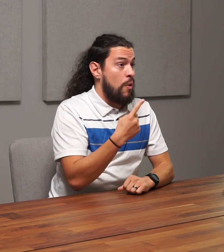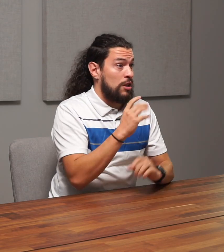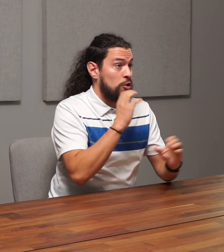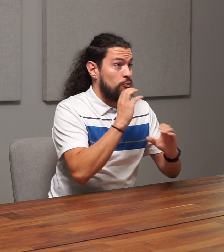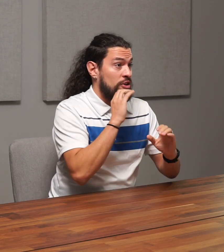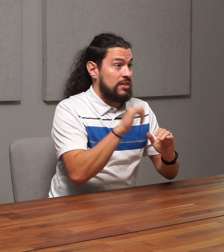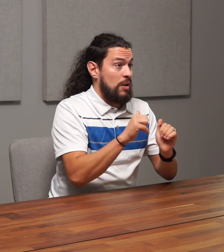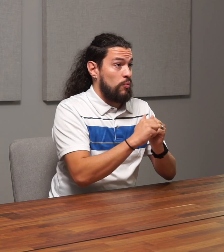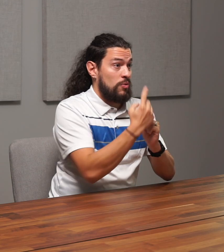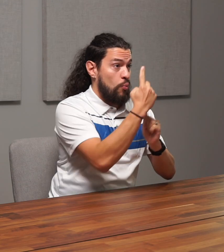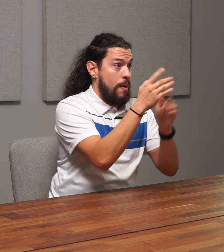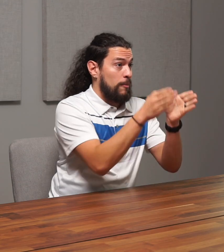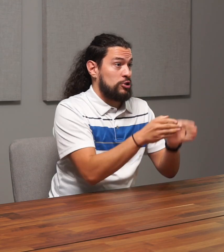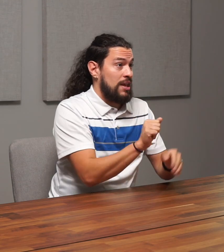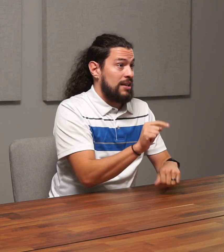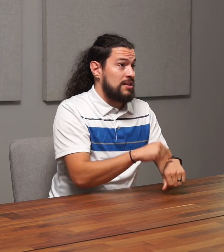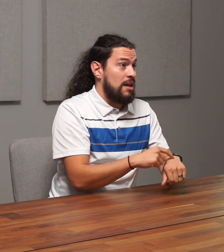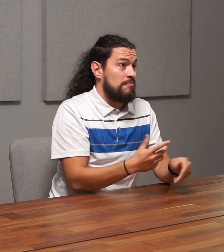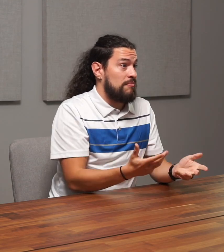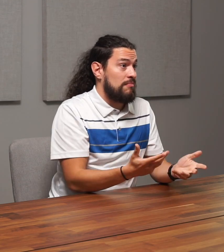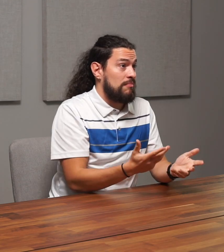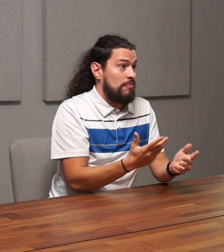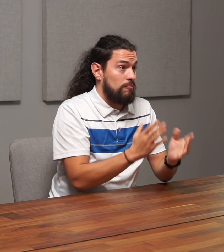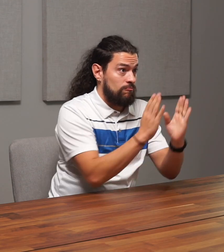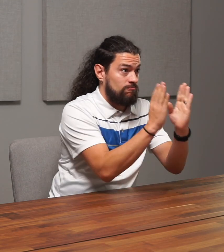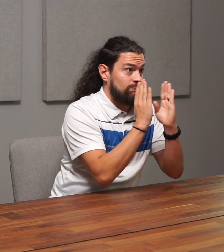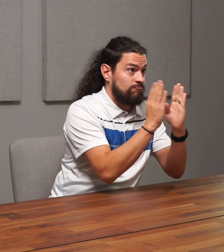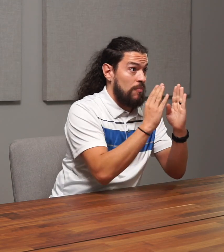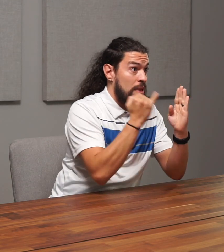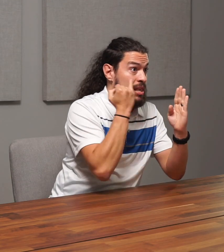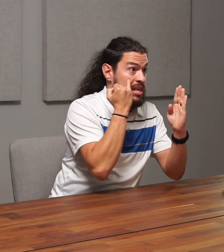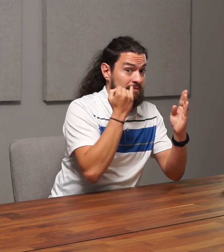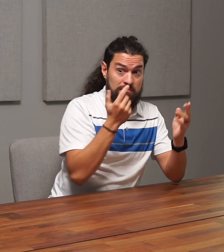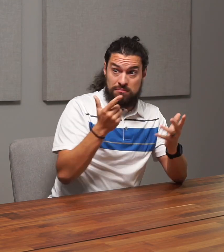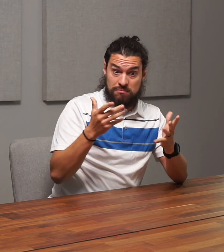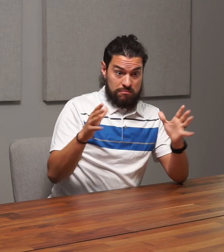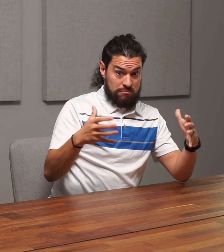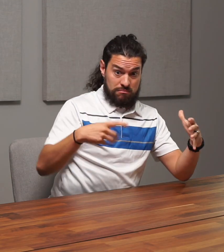layer added onto communication it is very impertinent